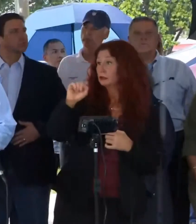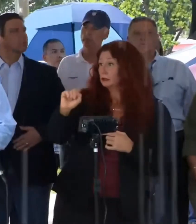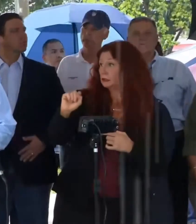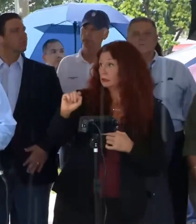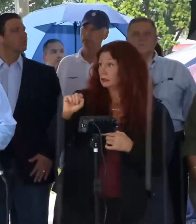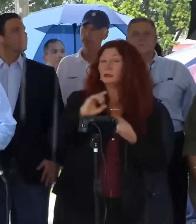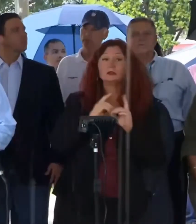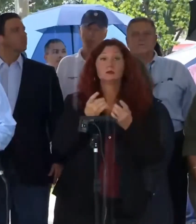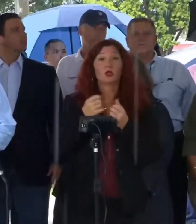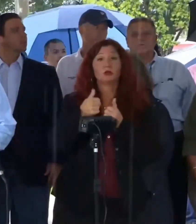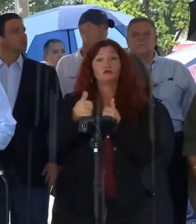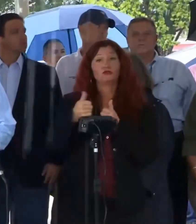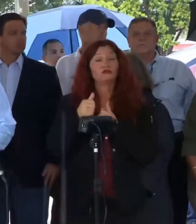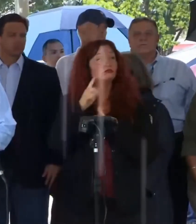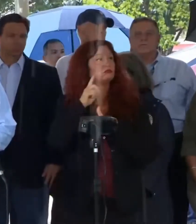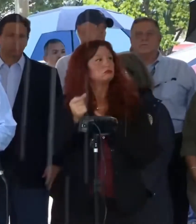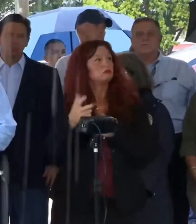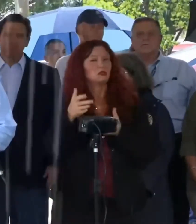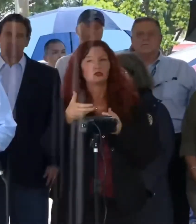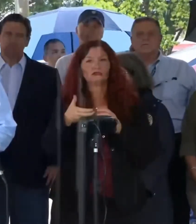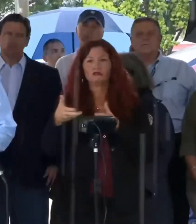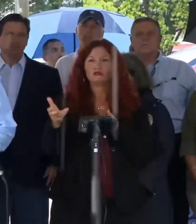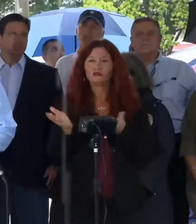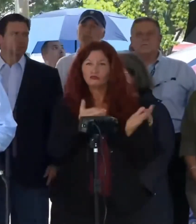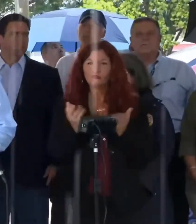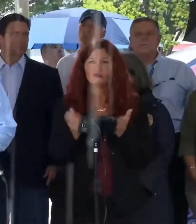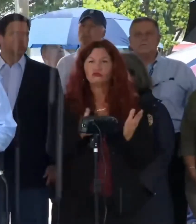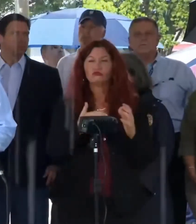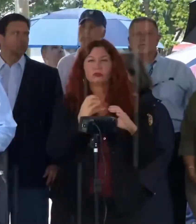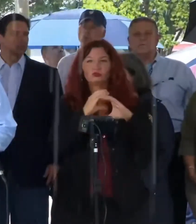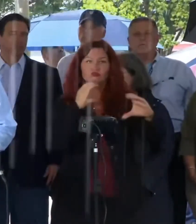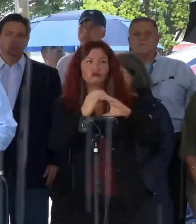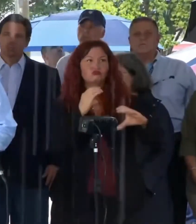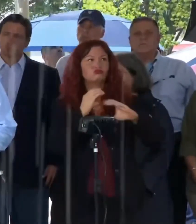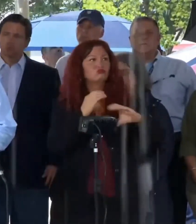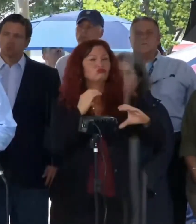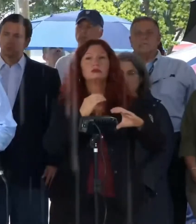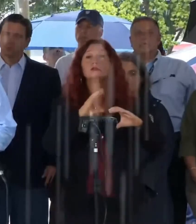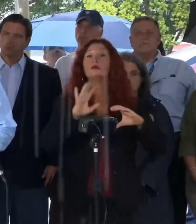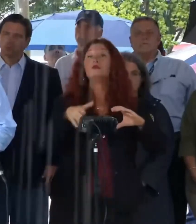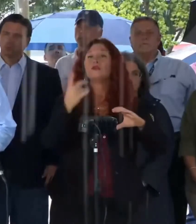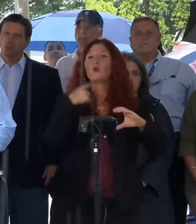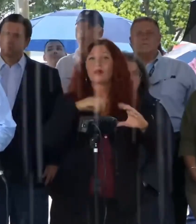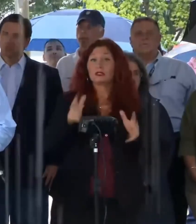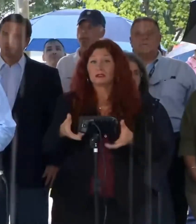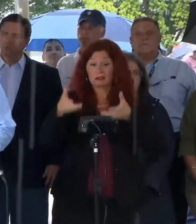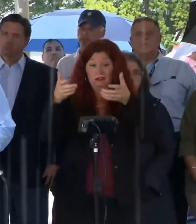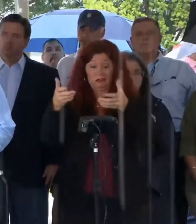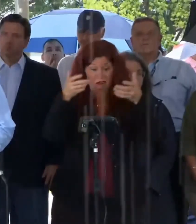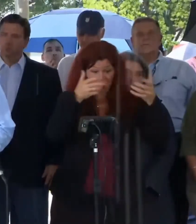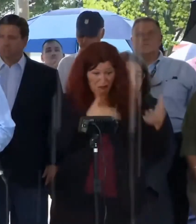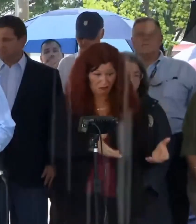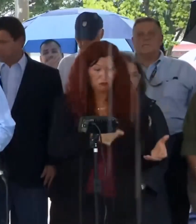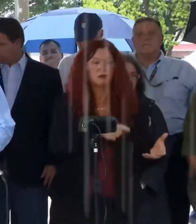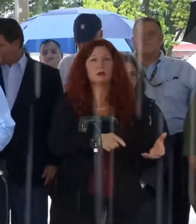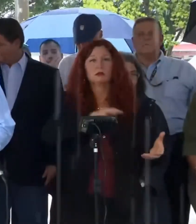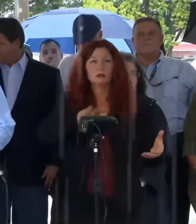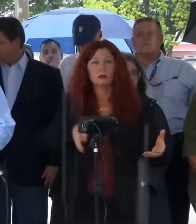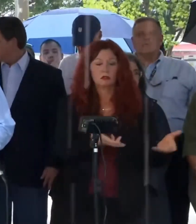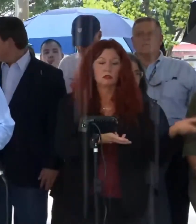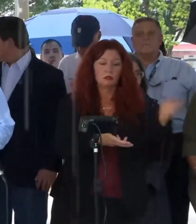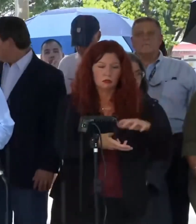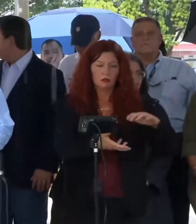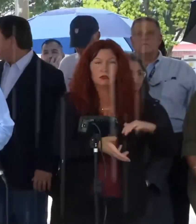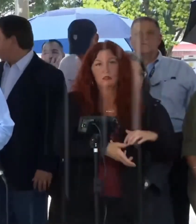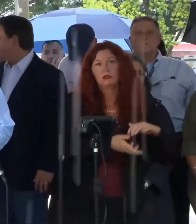morning, have started to assist with moving debris to an alternate site, and they will continue to do so. The Florida